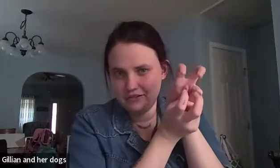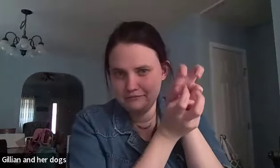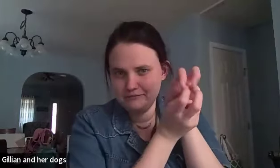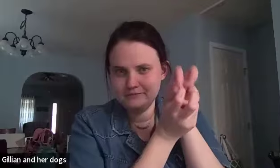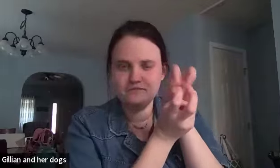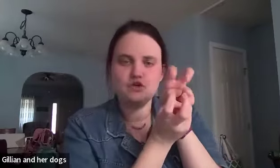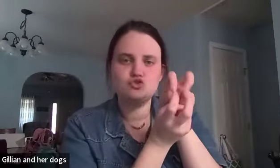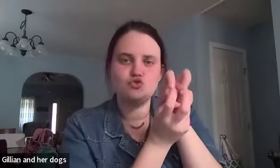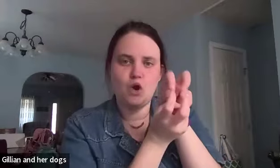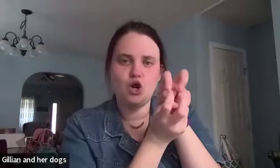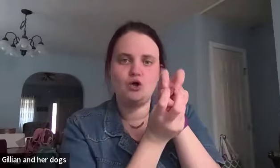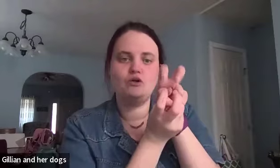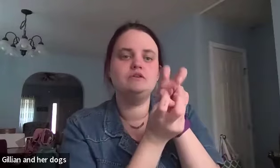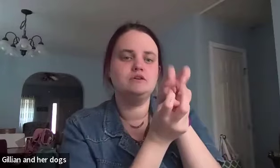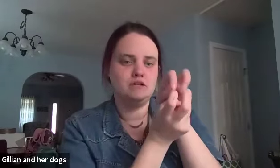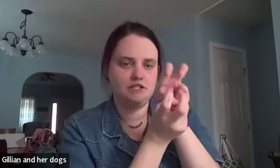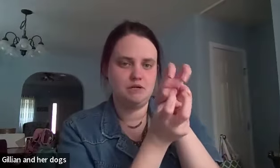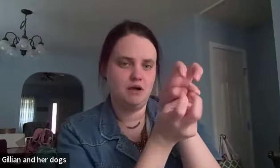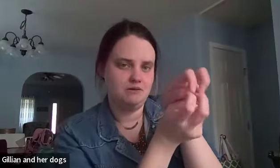teeth. Squirrel, chipmunk.